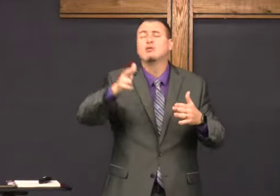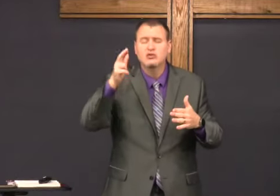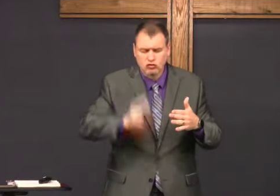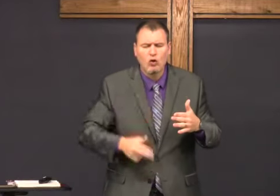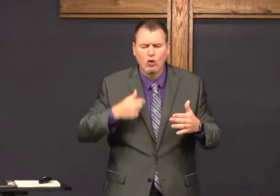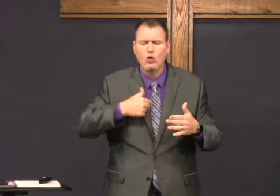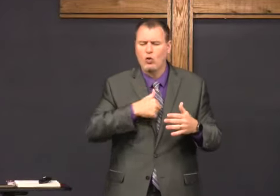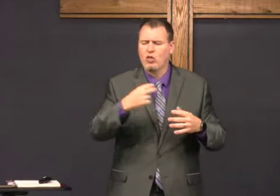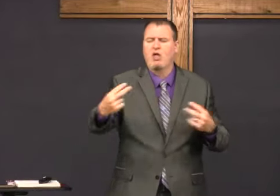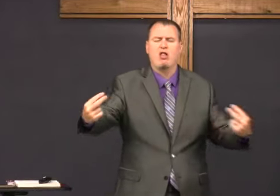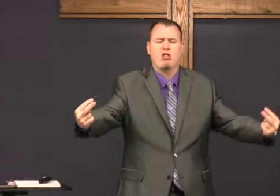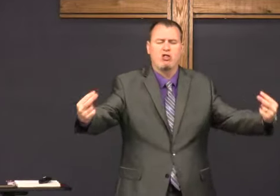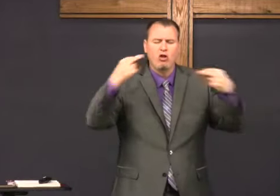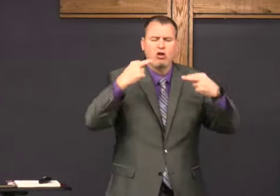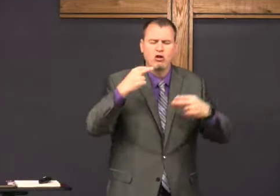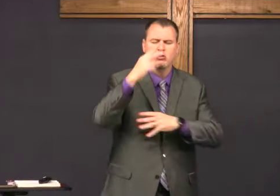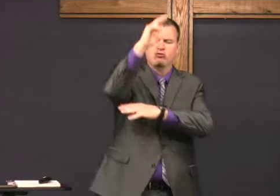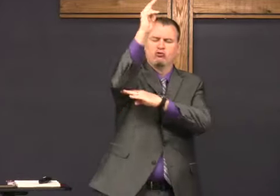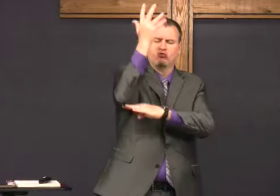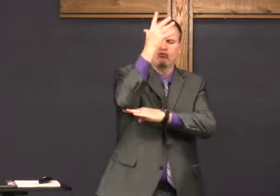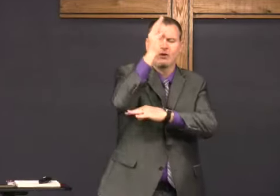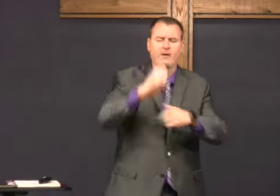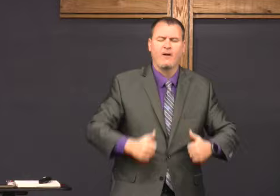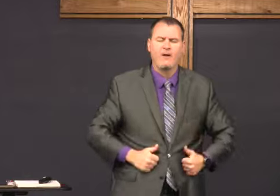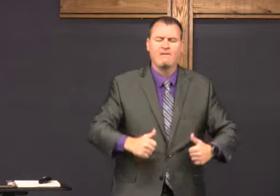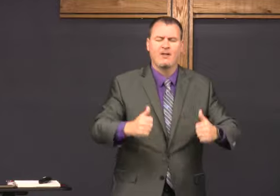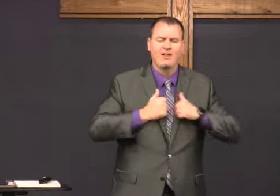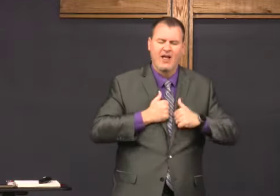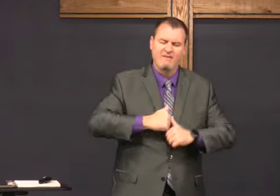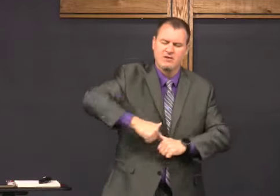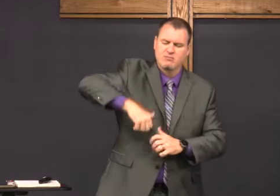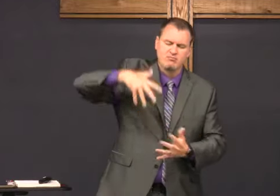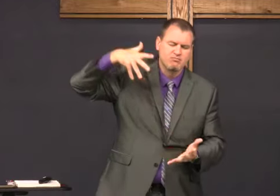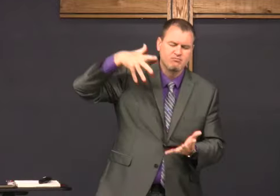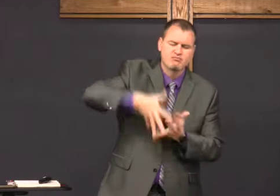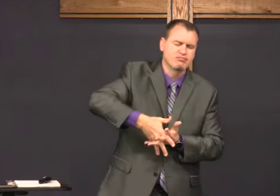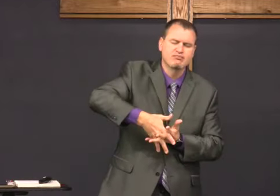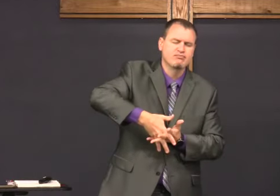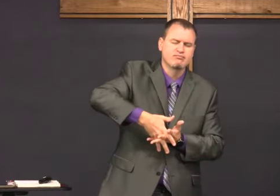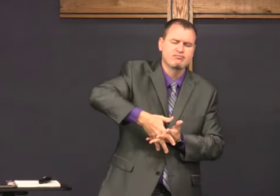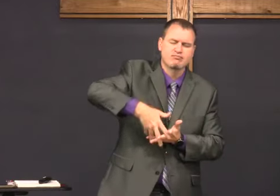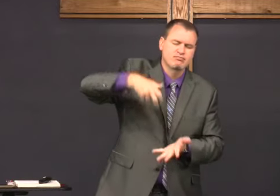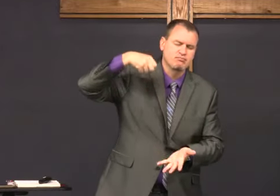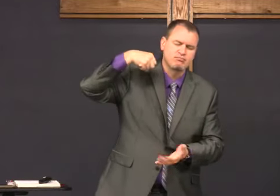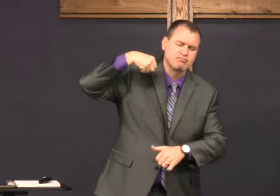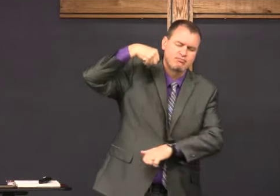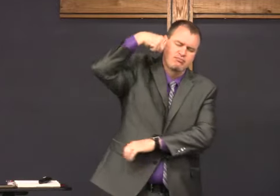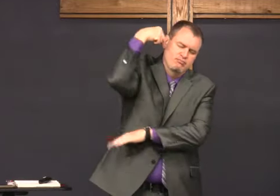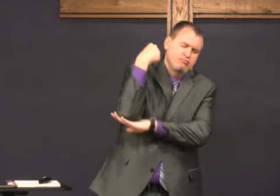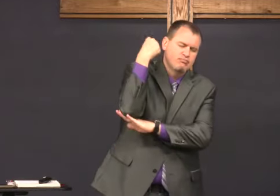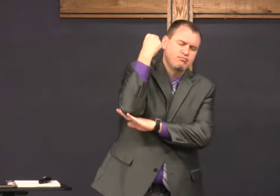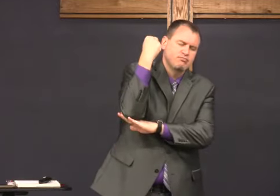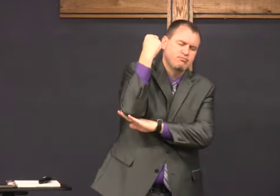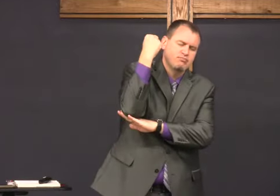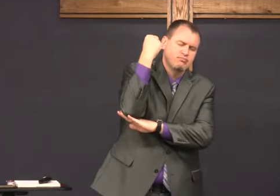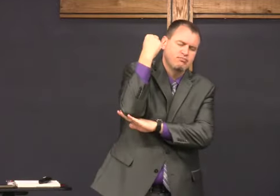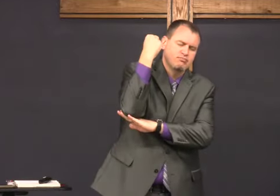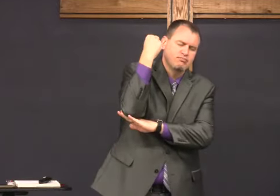so they can water us. And people will look at us as a tree of life with